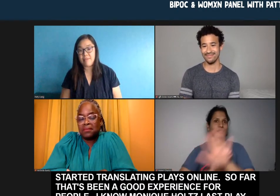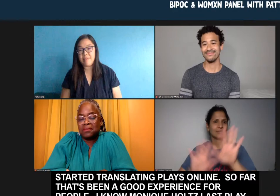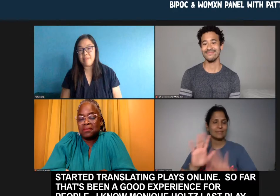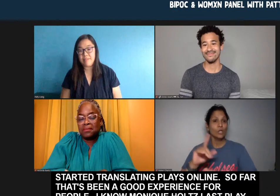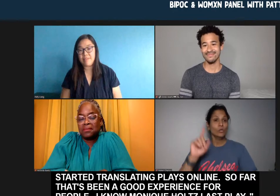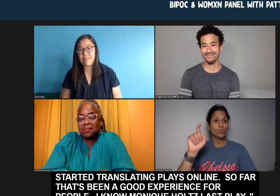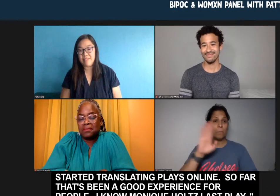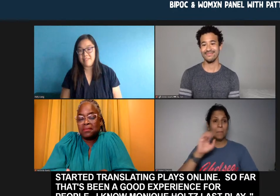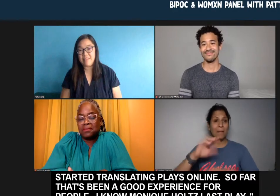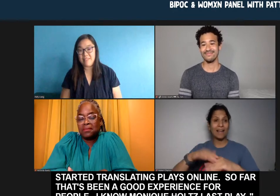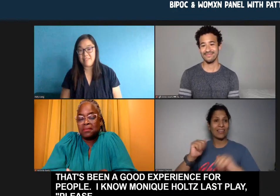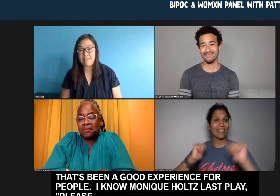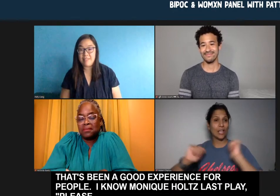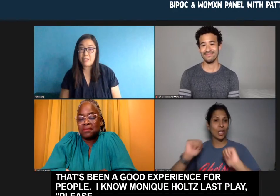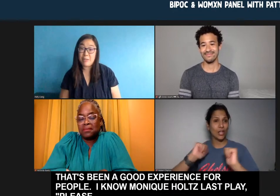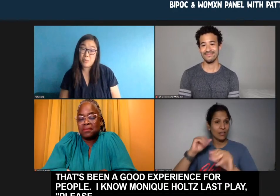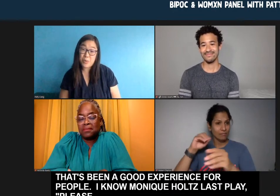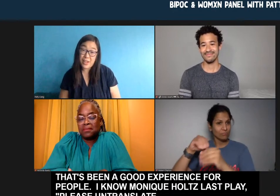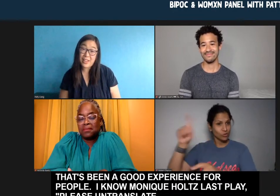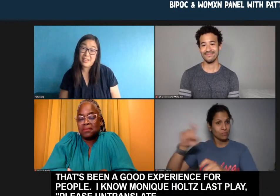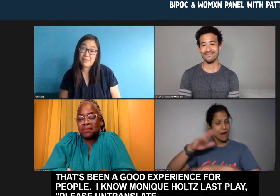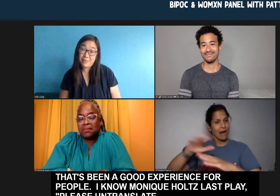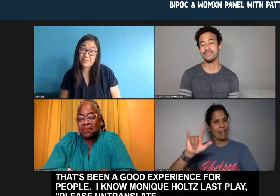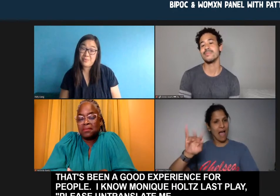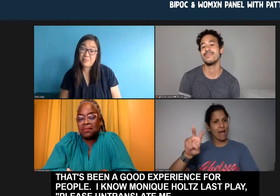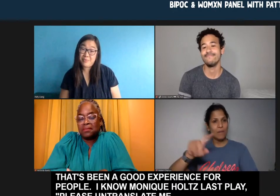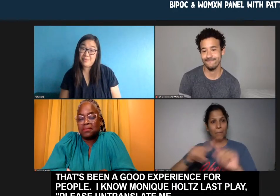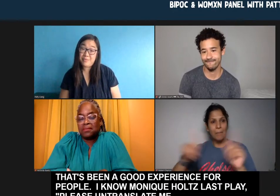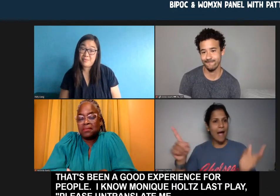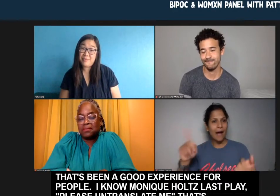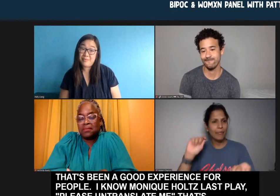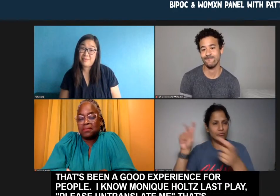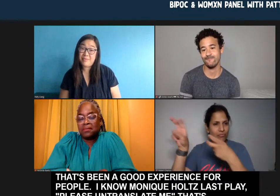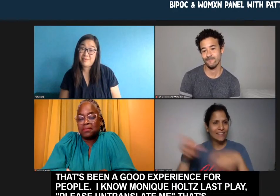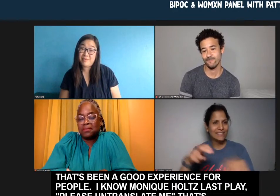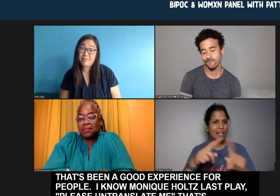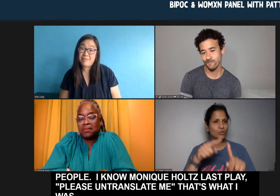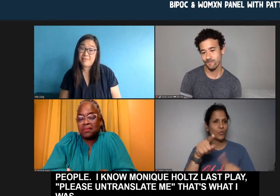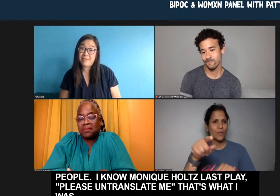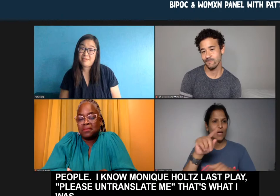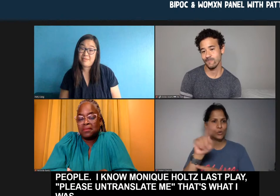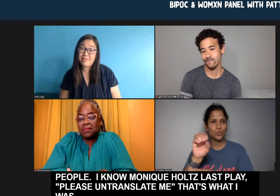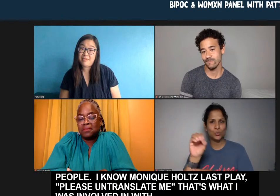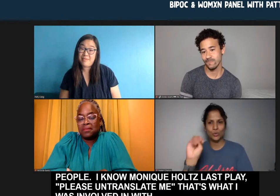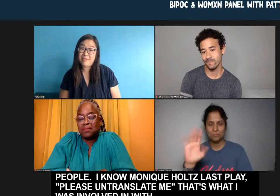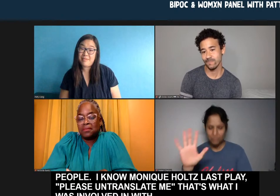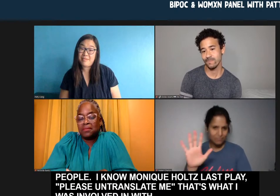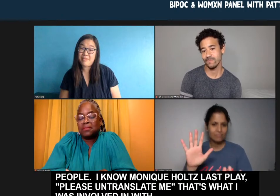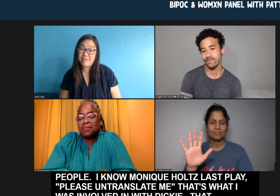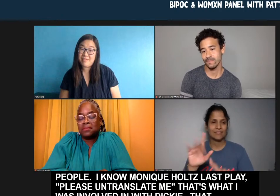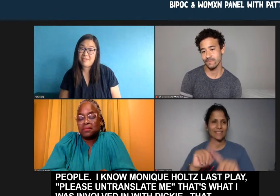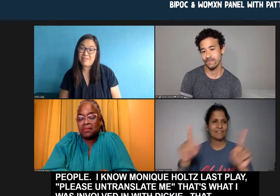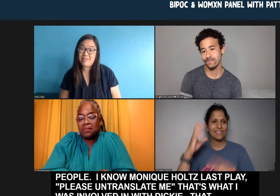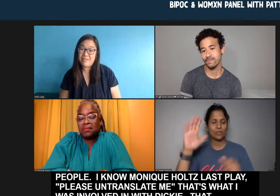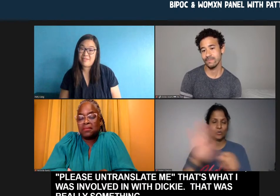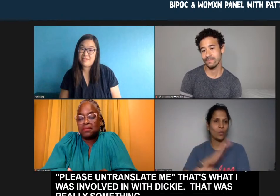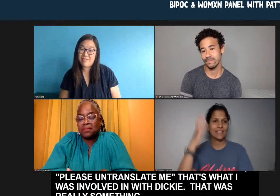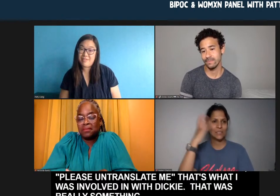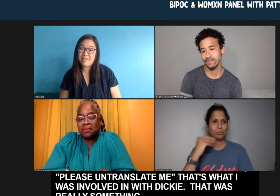with Dickie, and that was really something. I mean, it was supposed to be live theater, but then we had to translate everything to